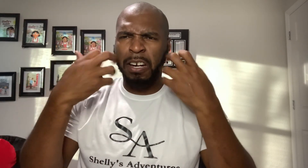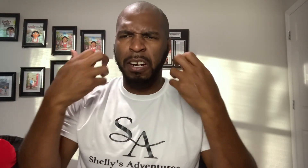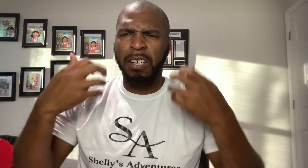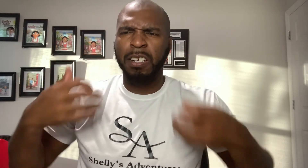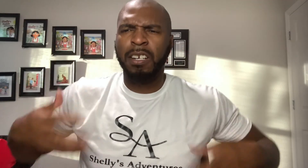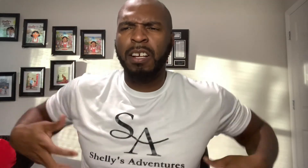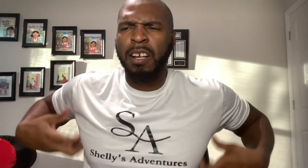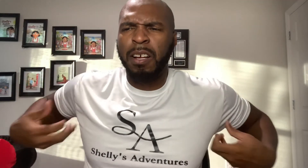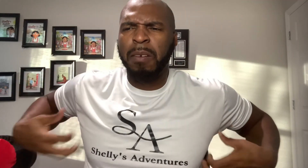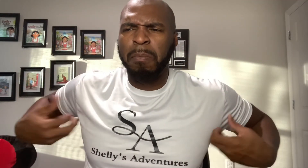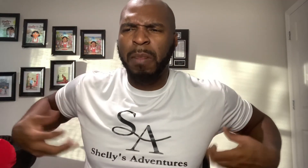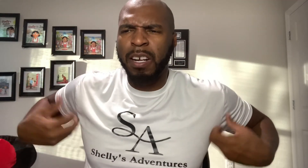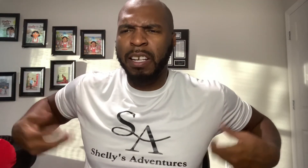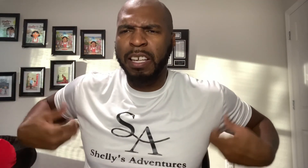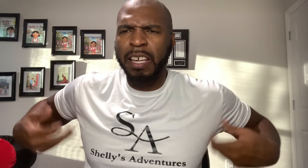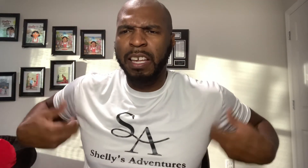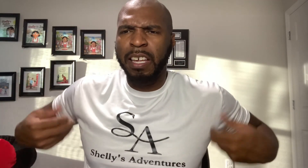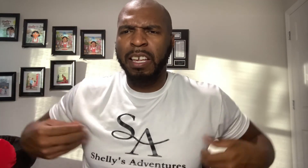tiger, monkey,